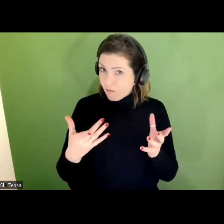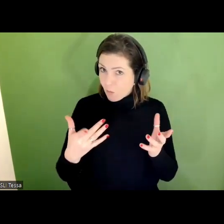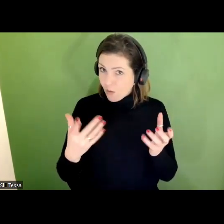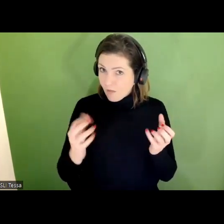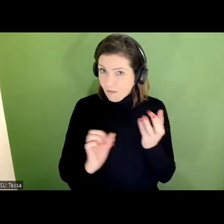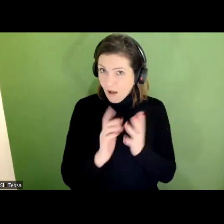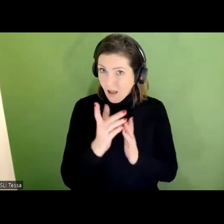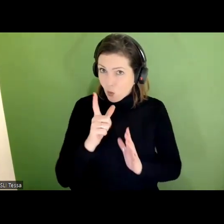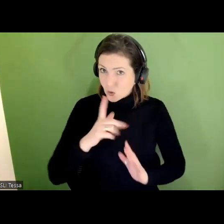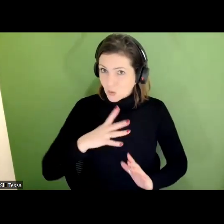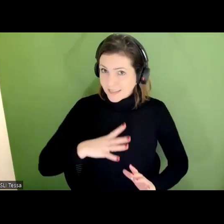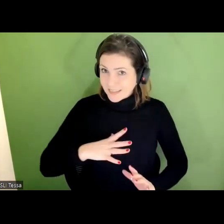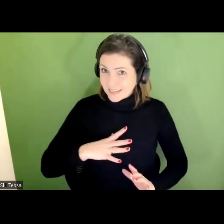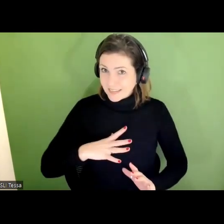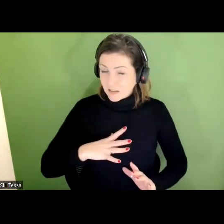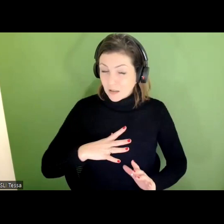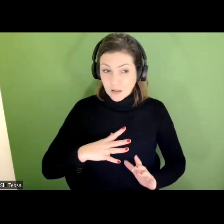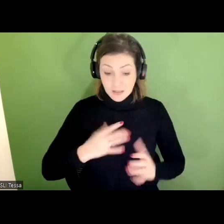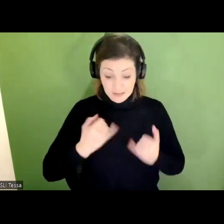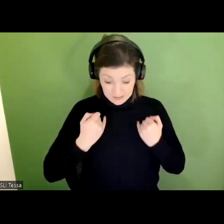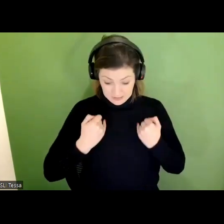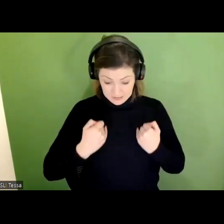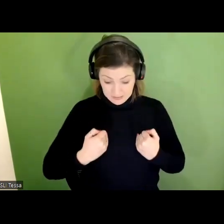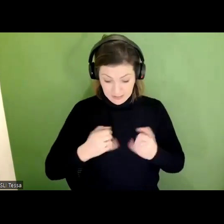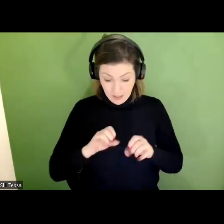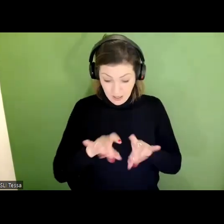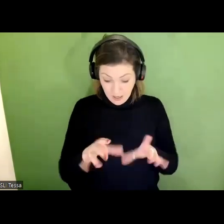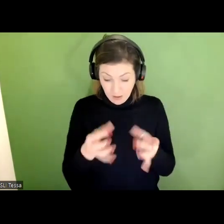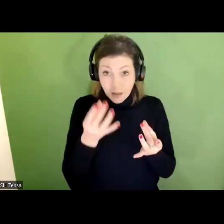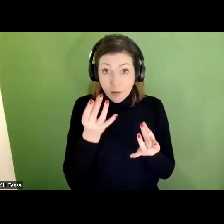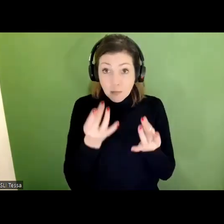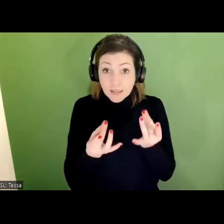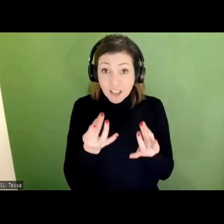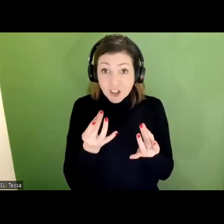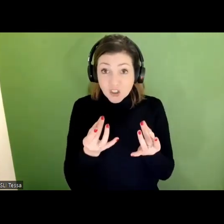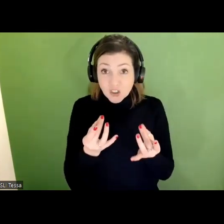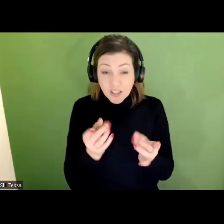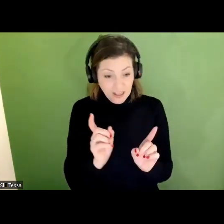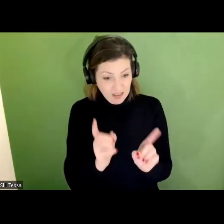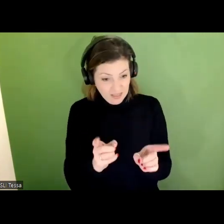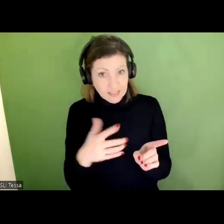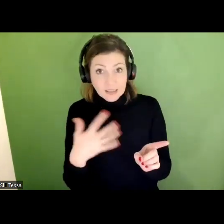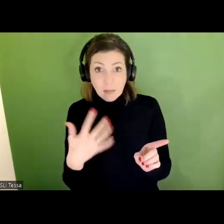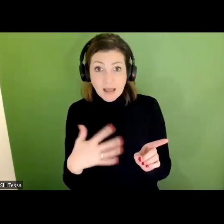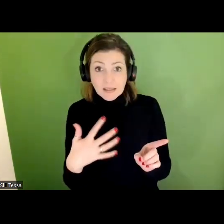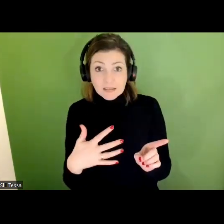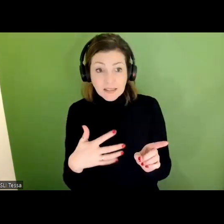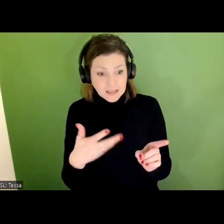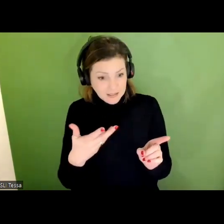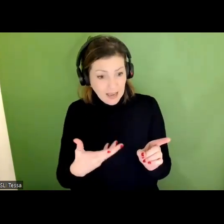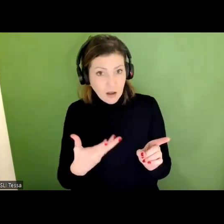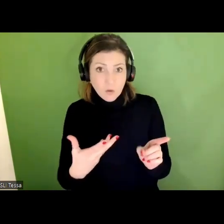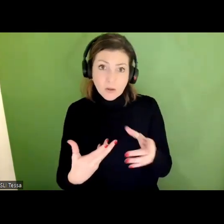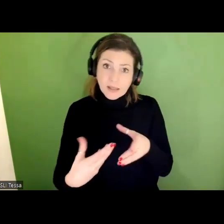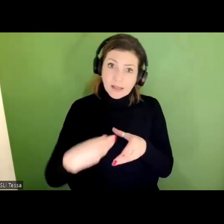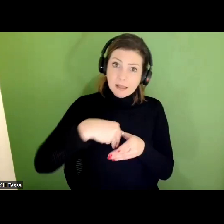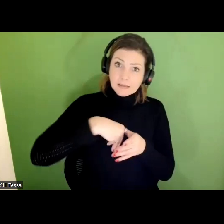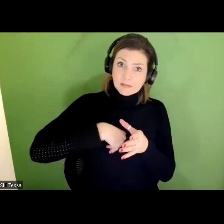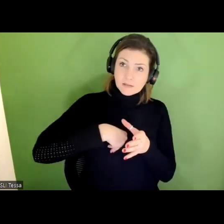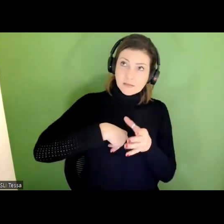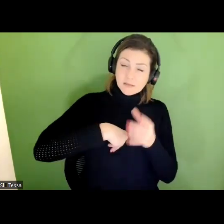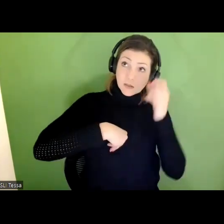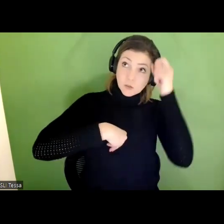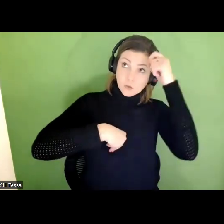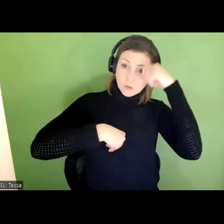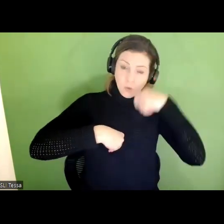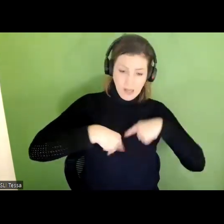is a meditation after all. Only this pain that is even now in my sweat, that